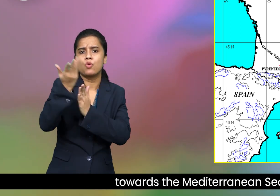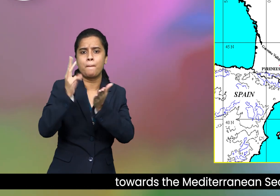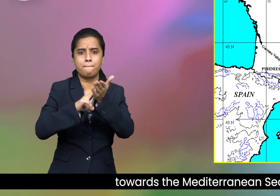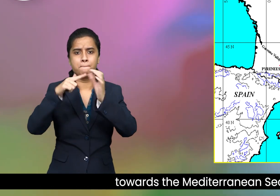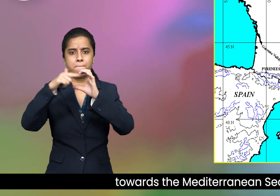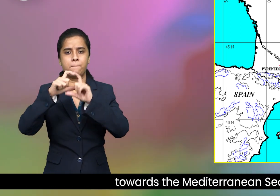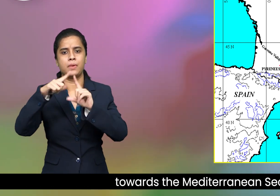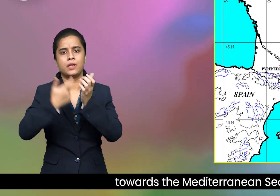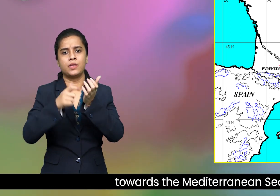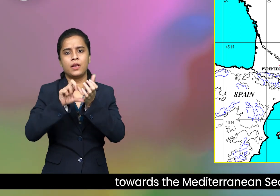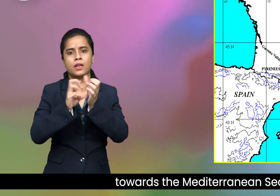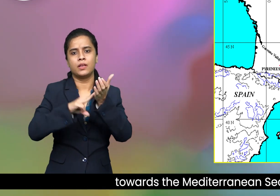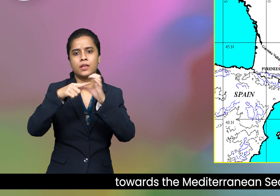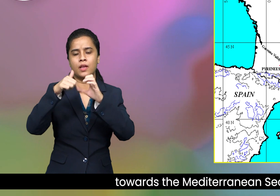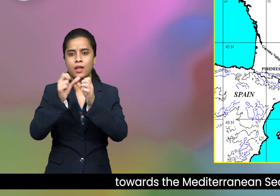Sea.